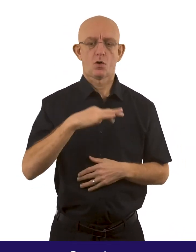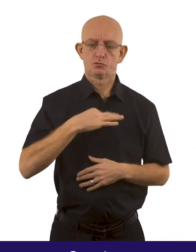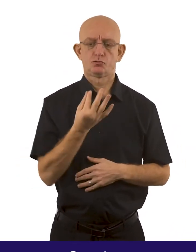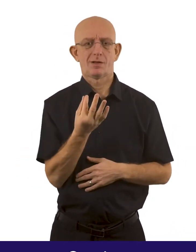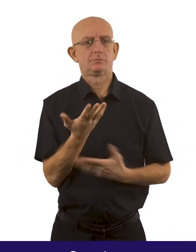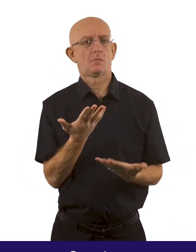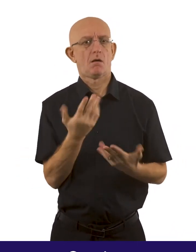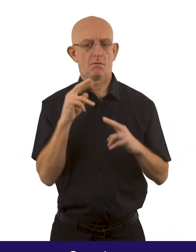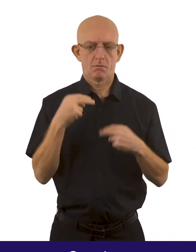gender,